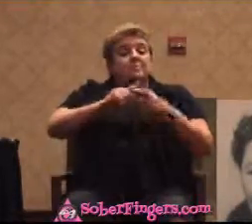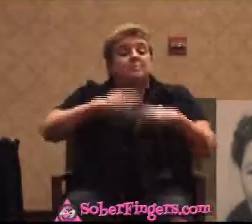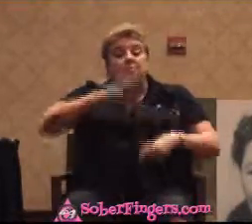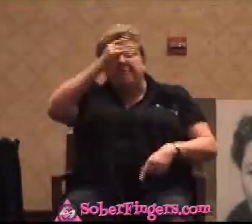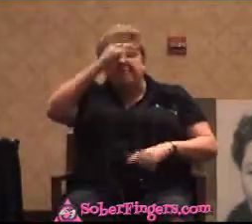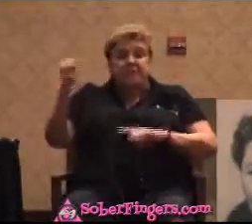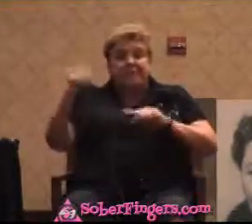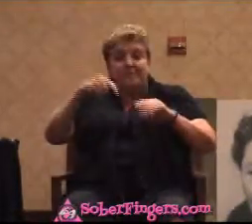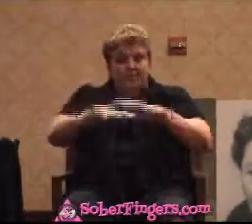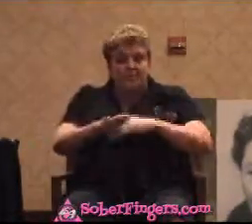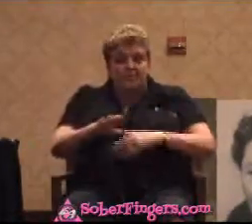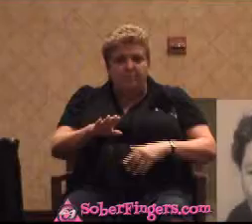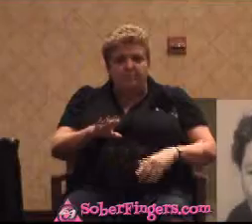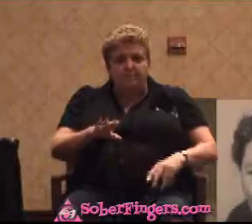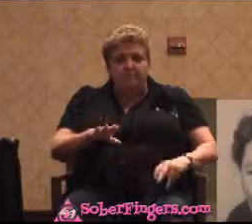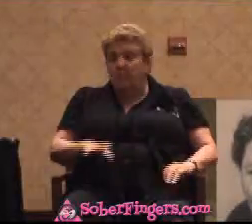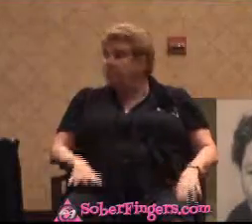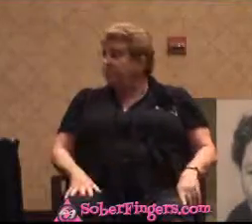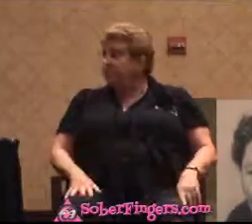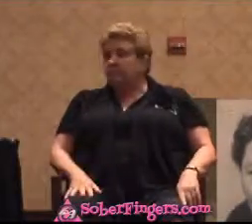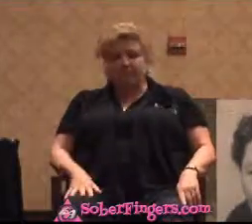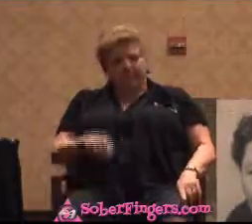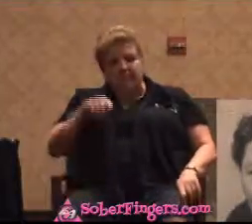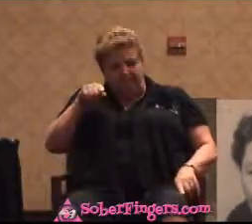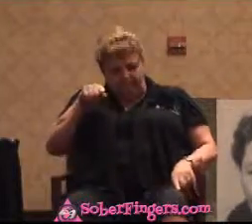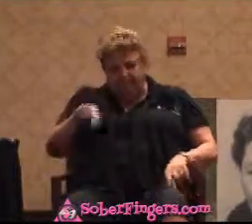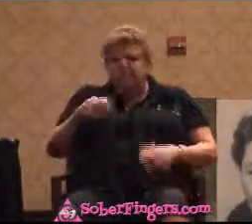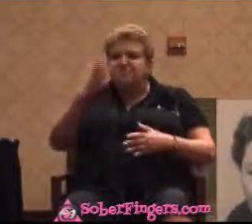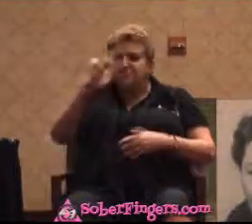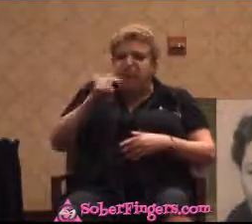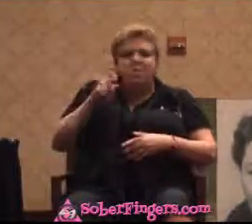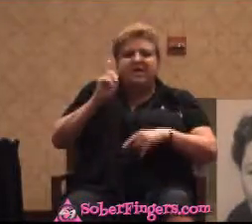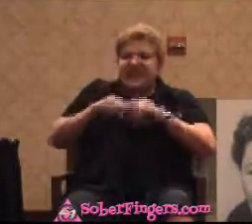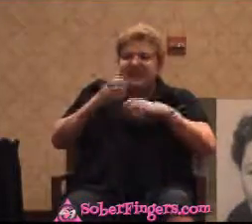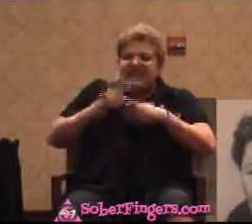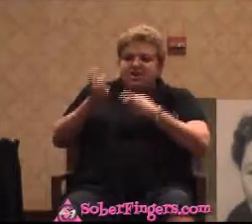singing, and he goes, "This is why we can't get you no help." I was like, "Daddy."